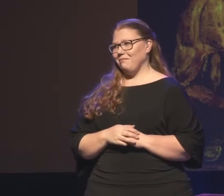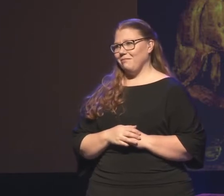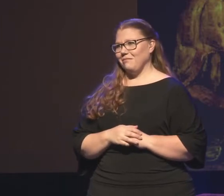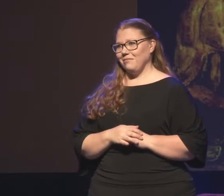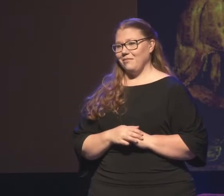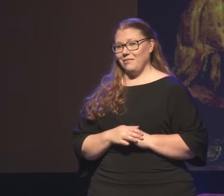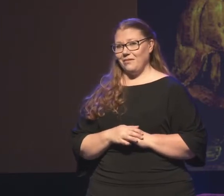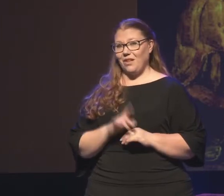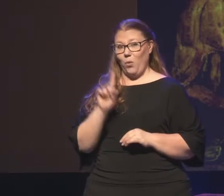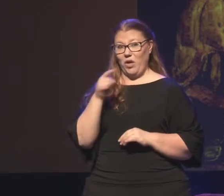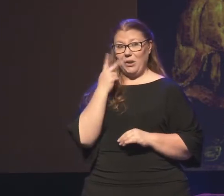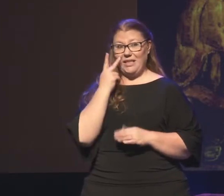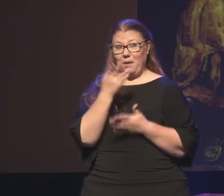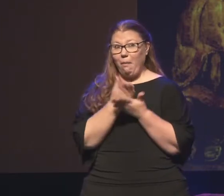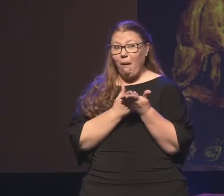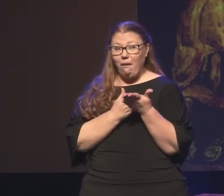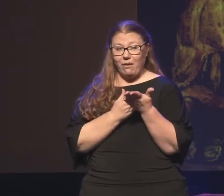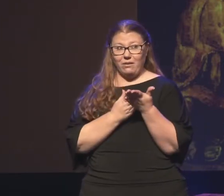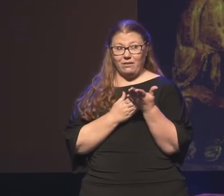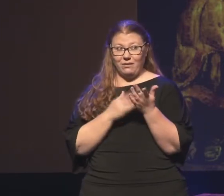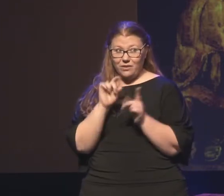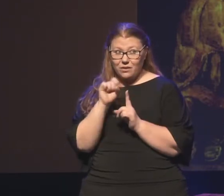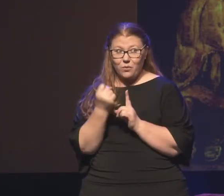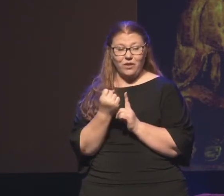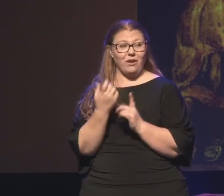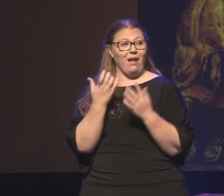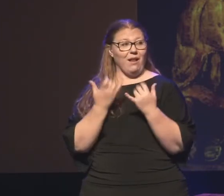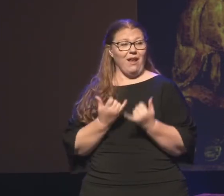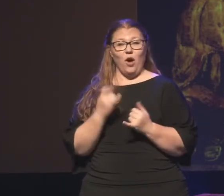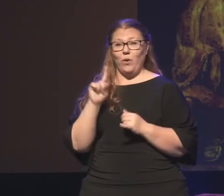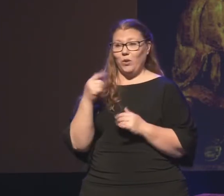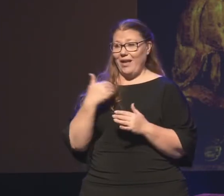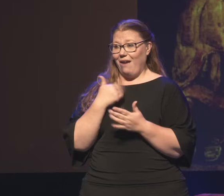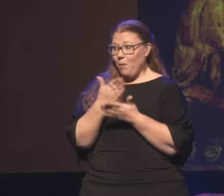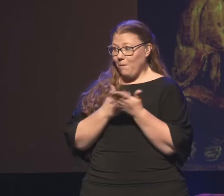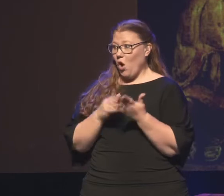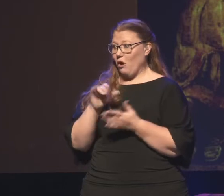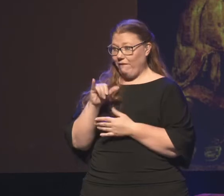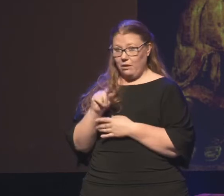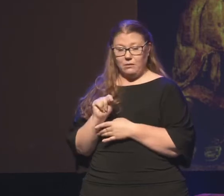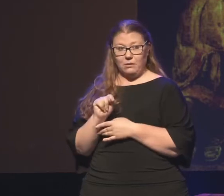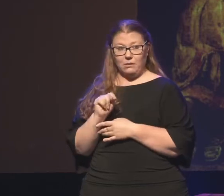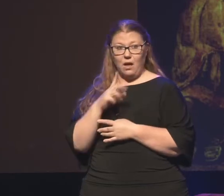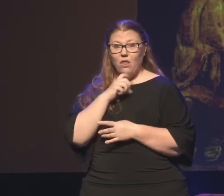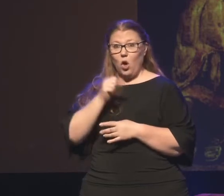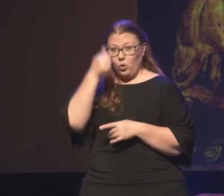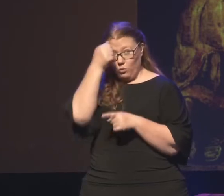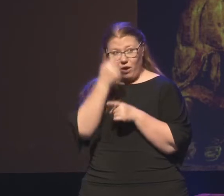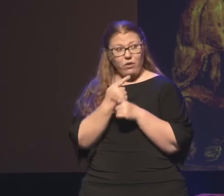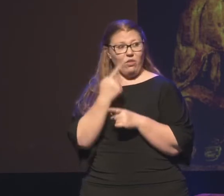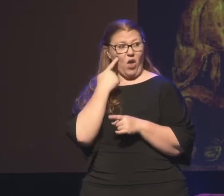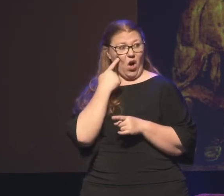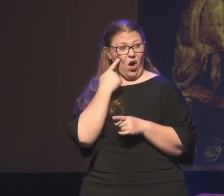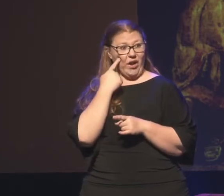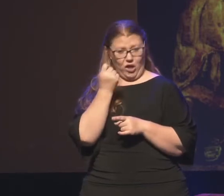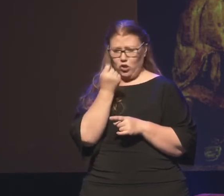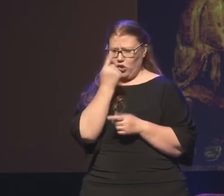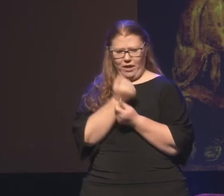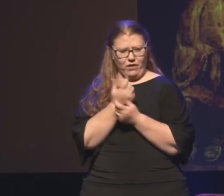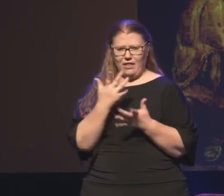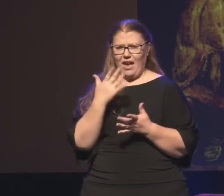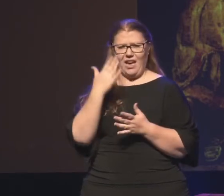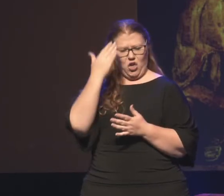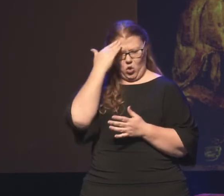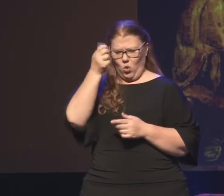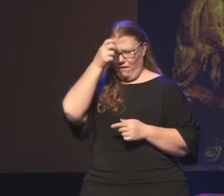We only see in part, friends. Now we only have a part of it. The older brother thought he had the whole picture. He thought he knew